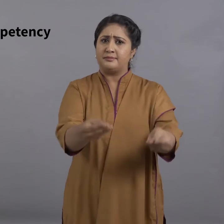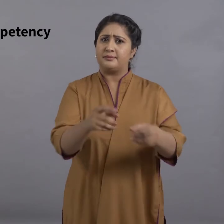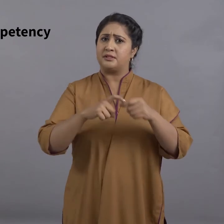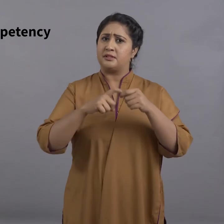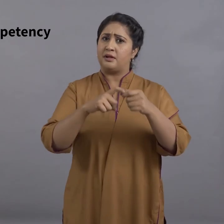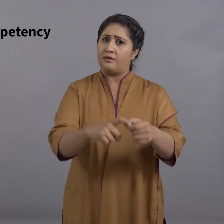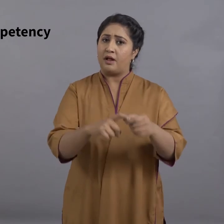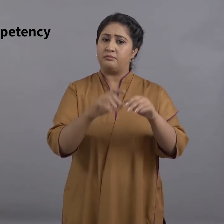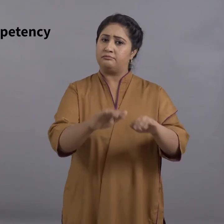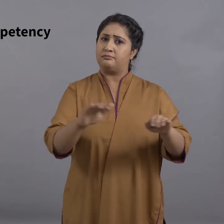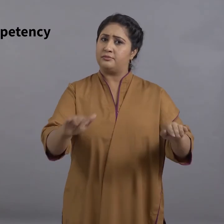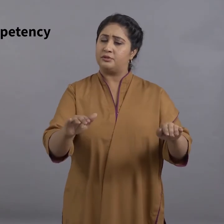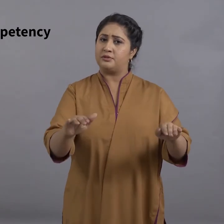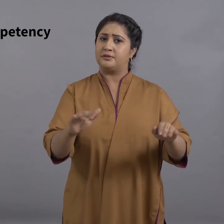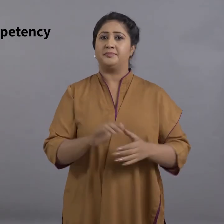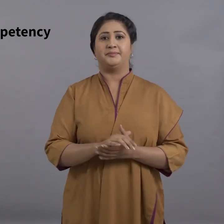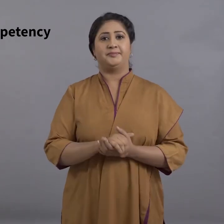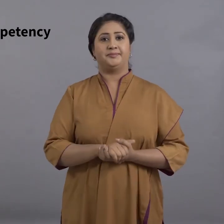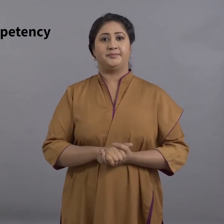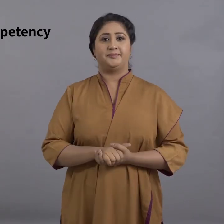questions from the student.